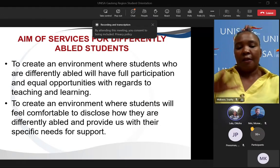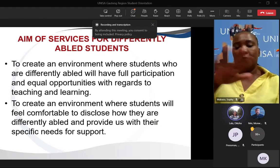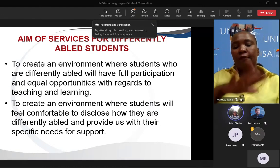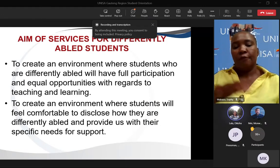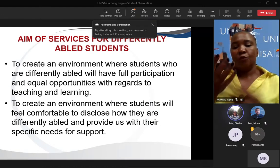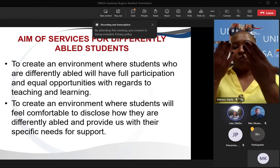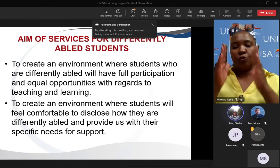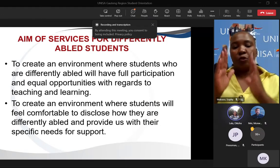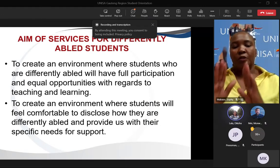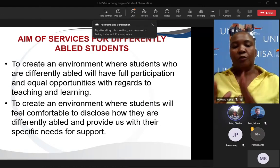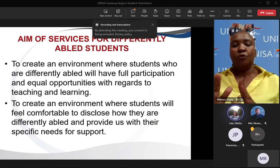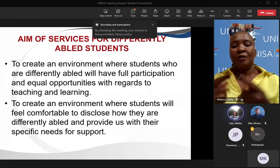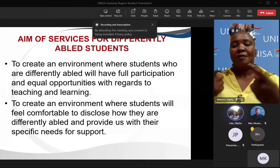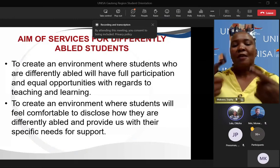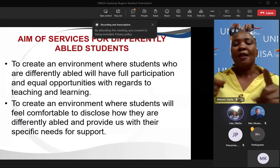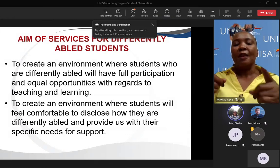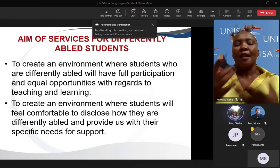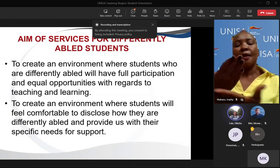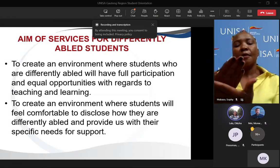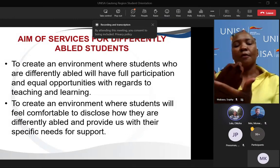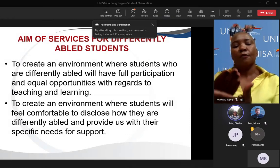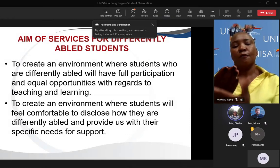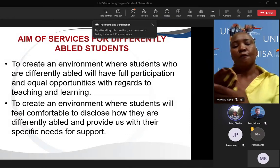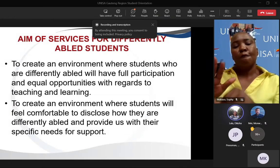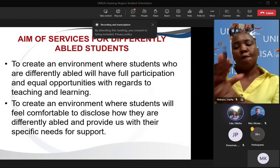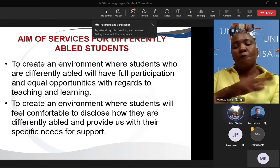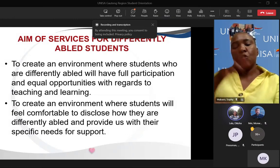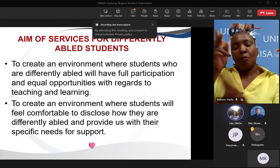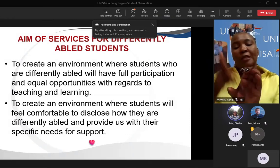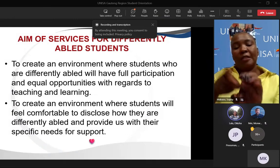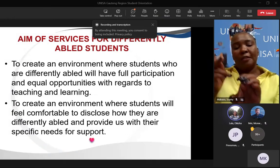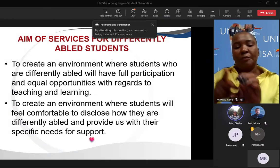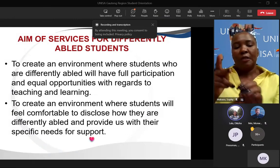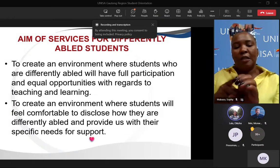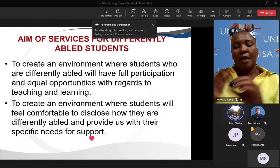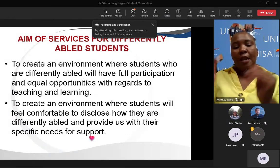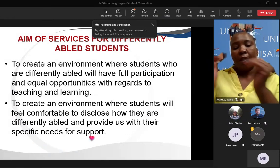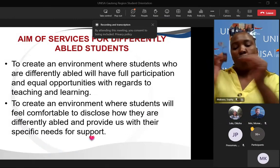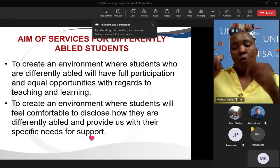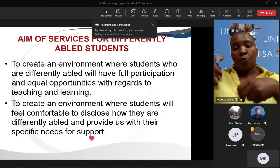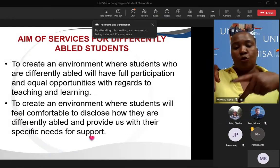differently abled will have full participation and equal opportunities